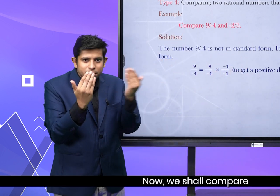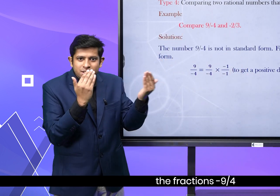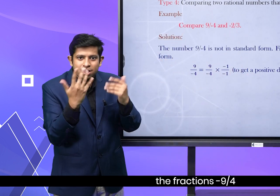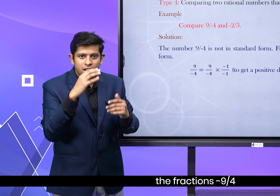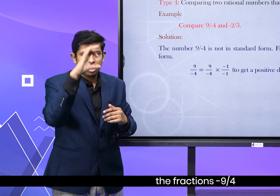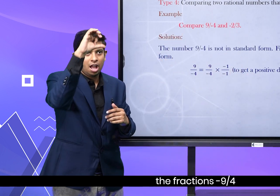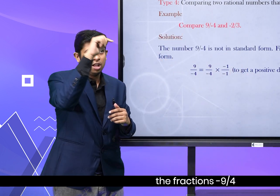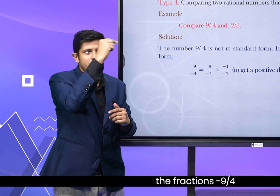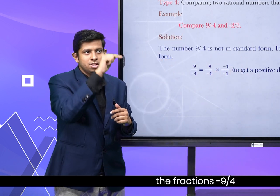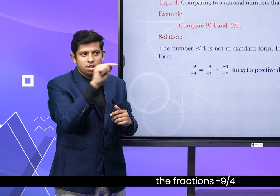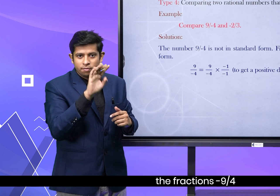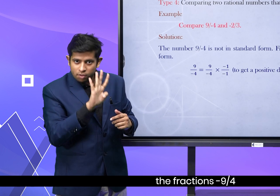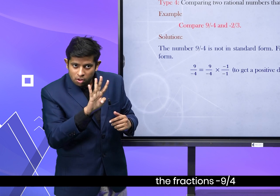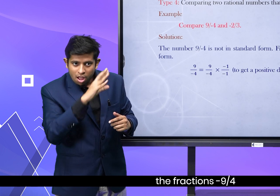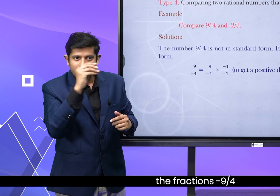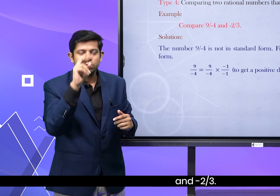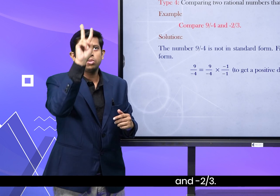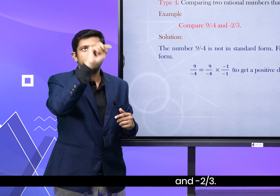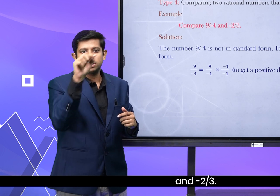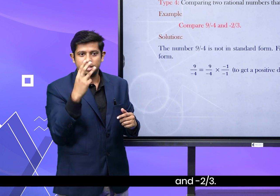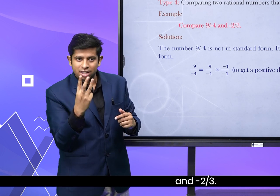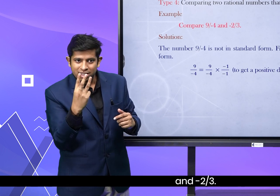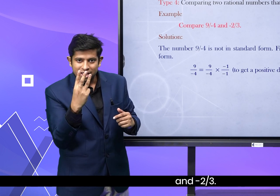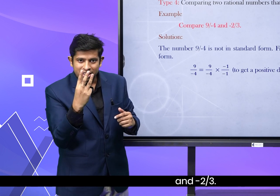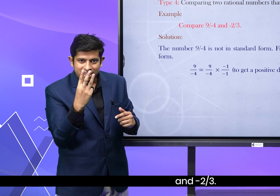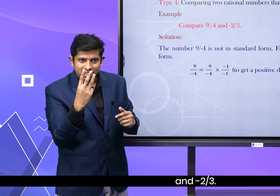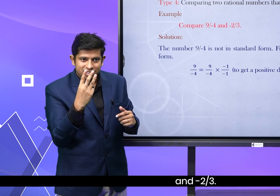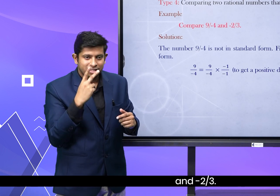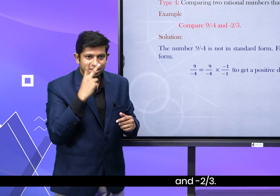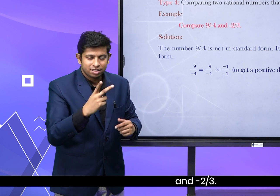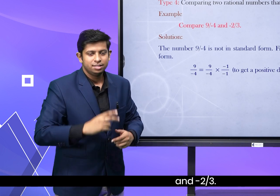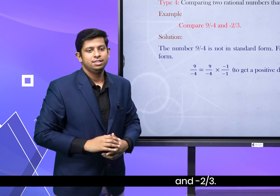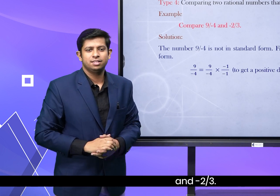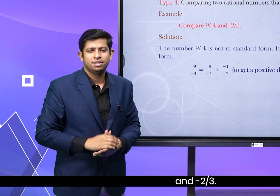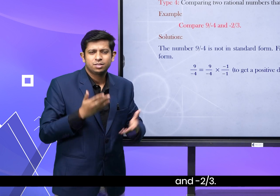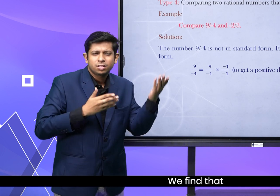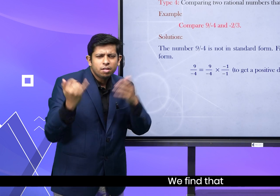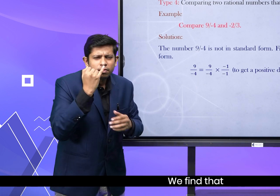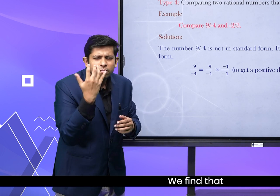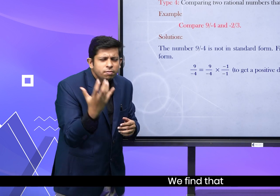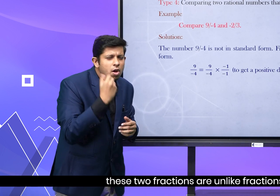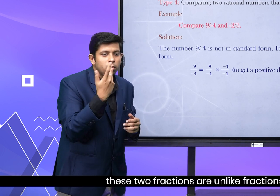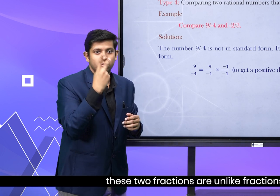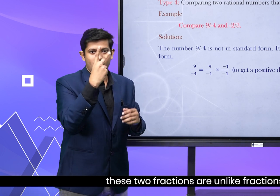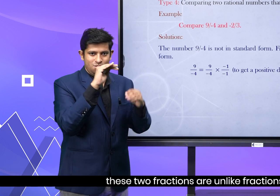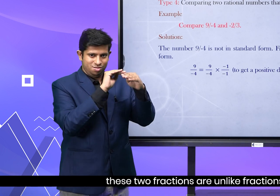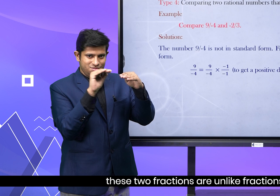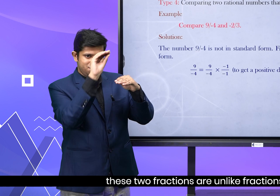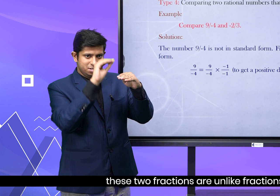the fractions minus 9 by 4 and minus 2 by 3. We find that these two fractions are